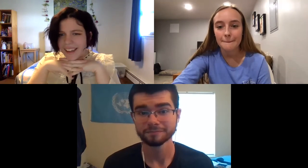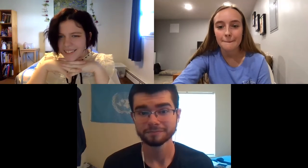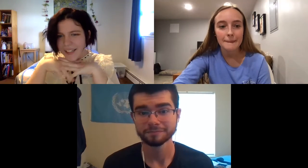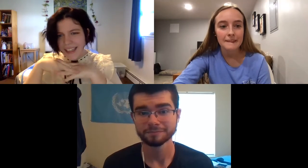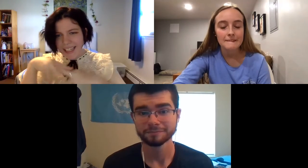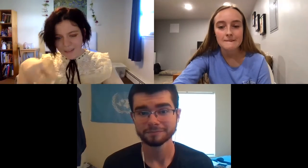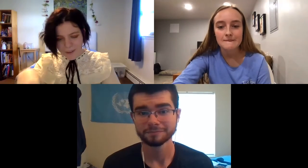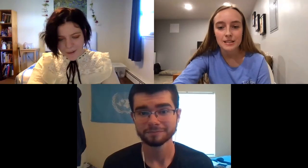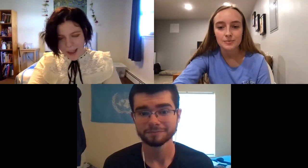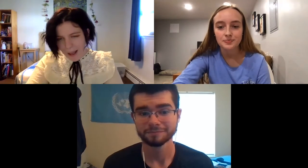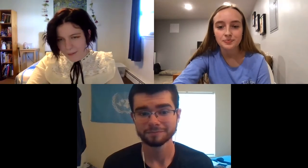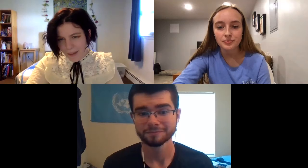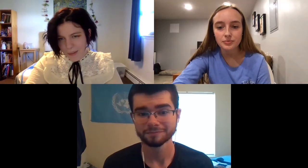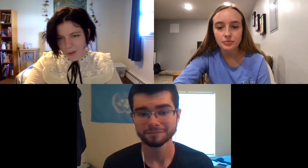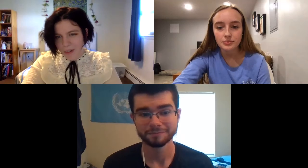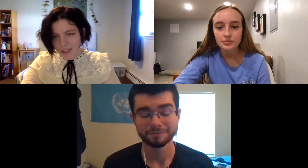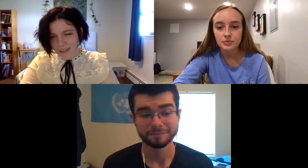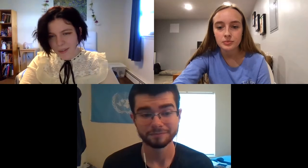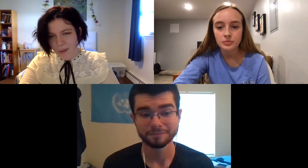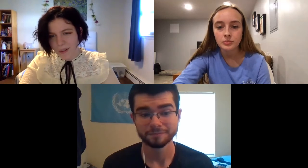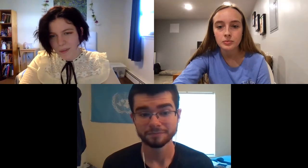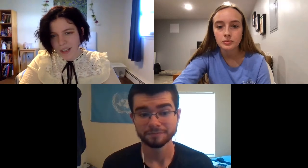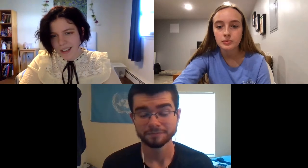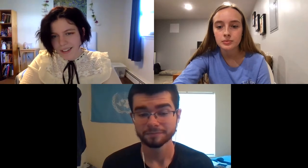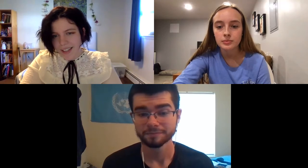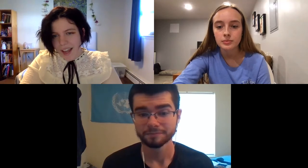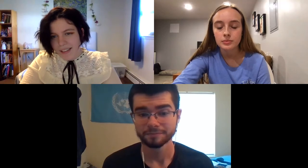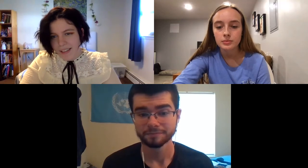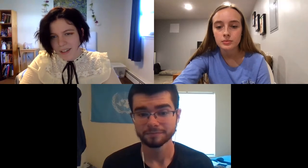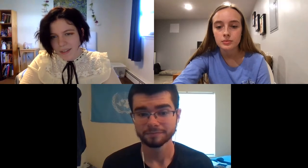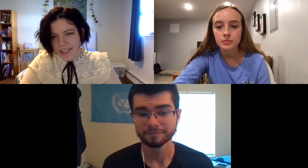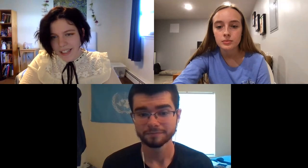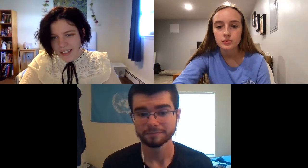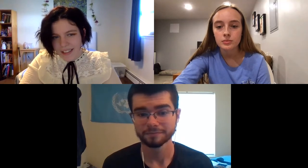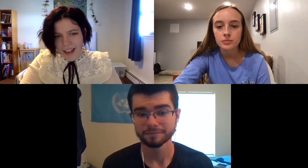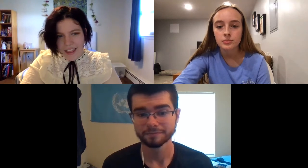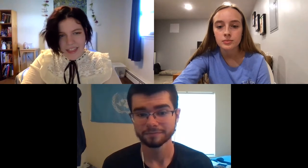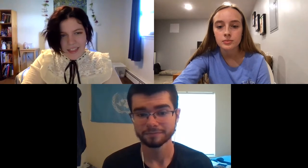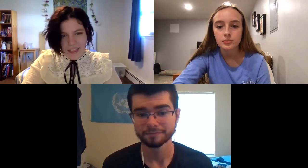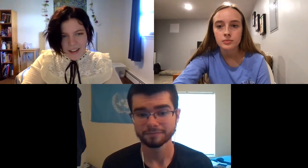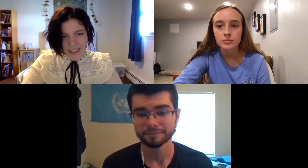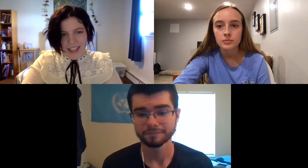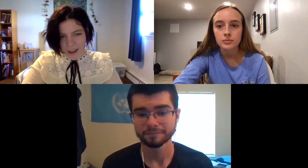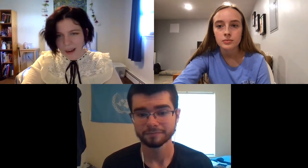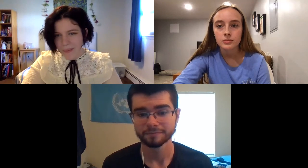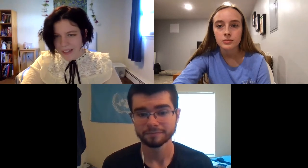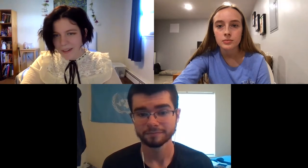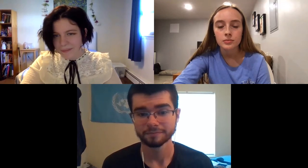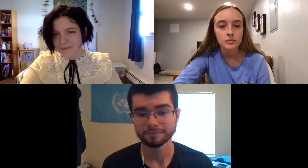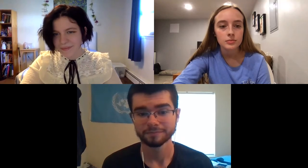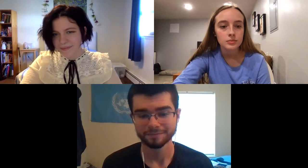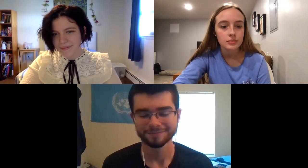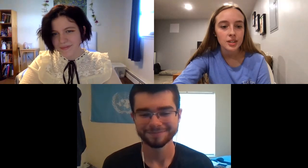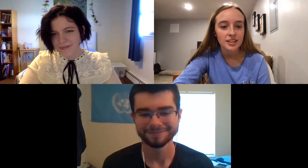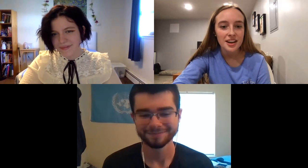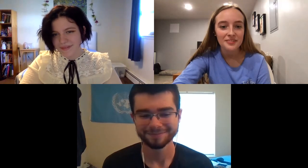Yeah, I think if you don't have any more questions or signs you're interested in, I think that wraps it up.